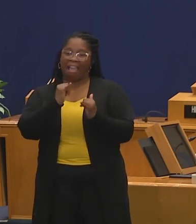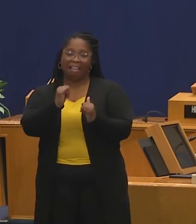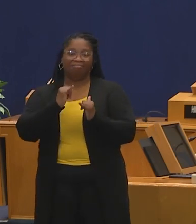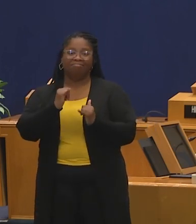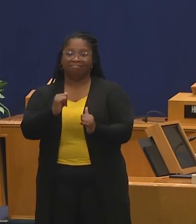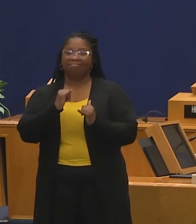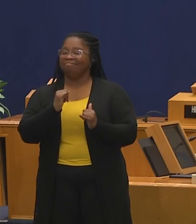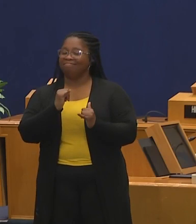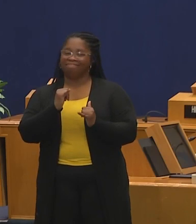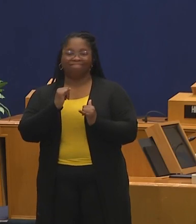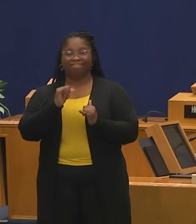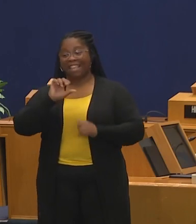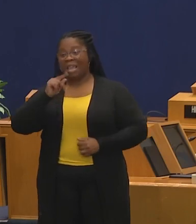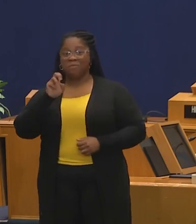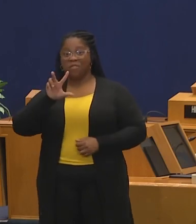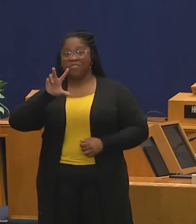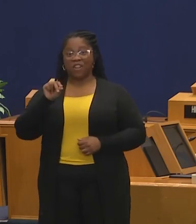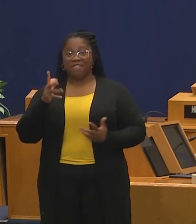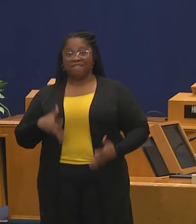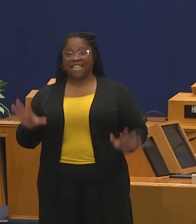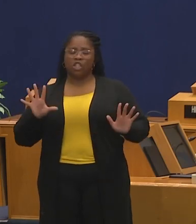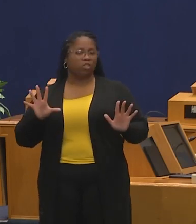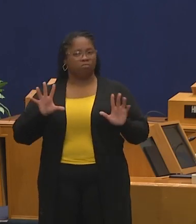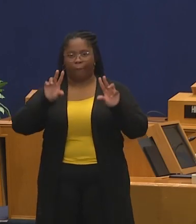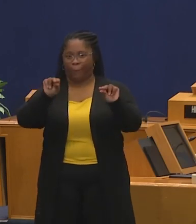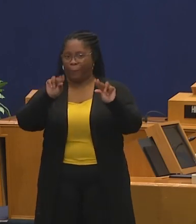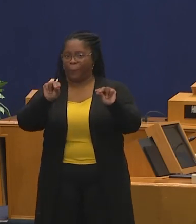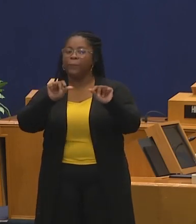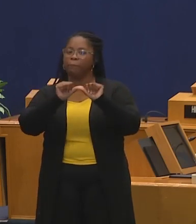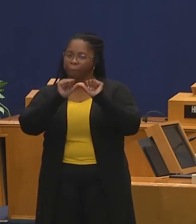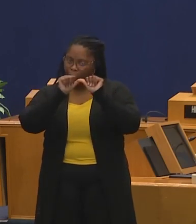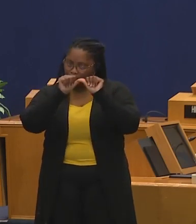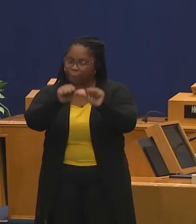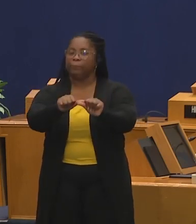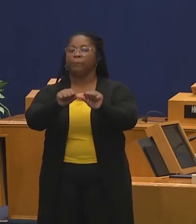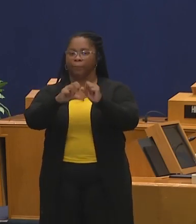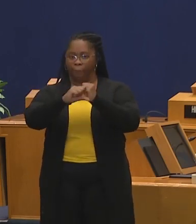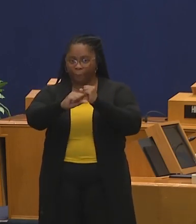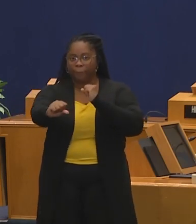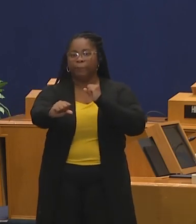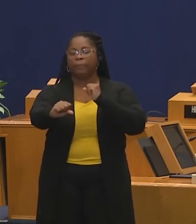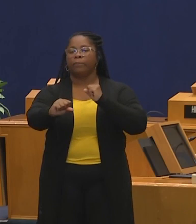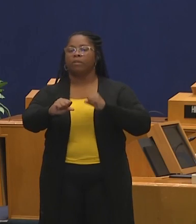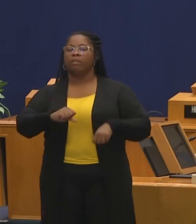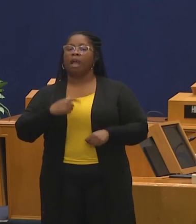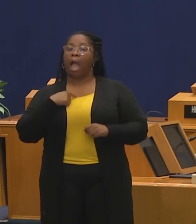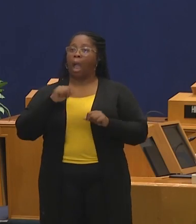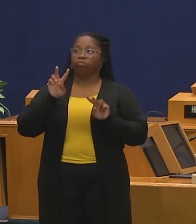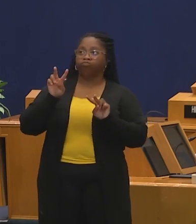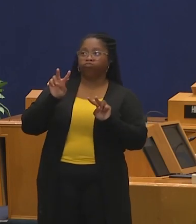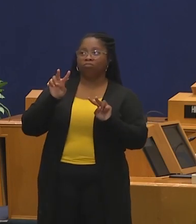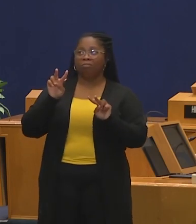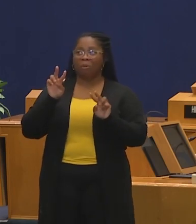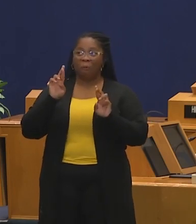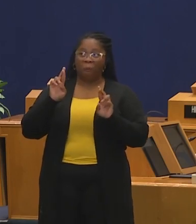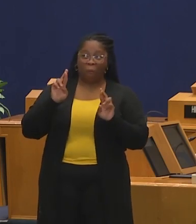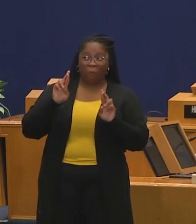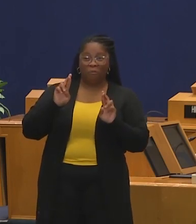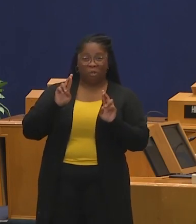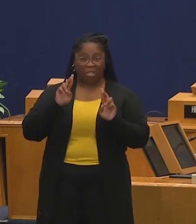that this is not the time to lift. But I also am really hopeful, as I think you will be when you see